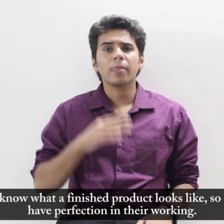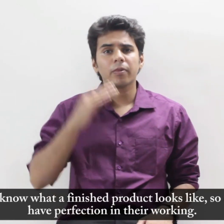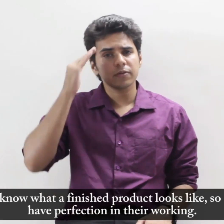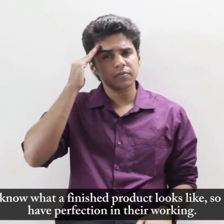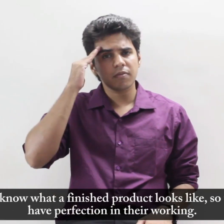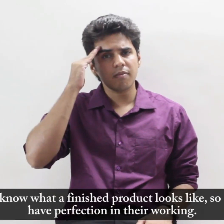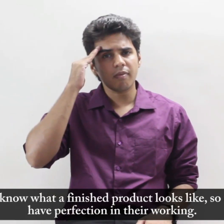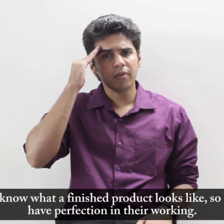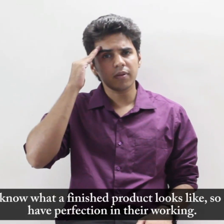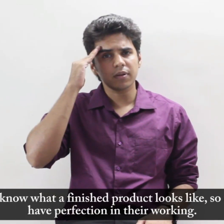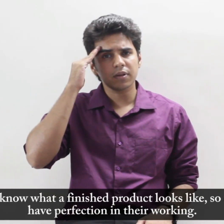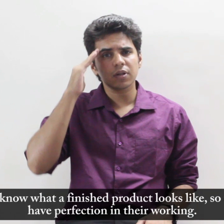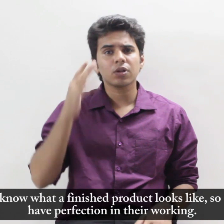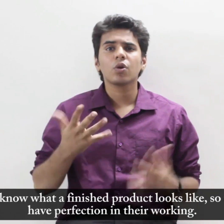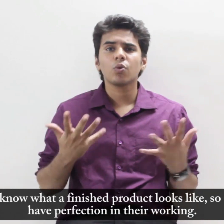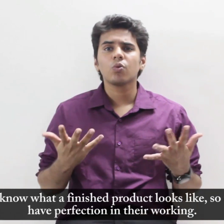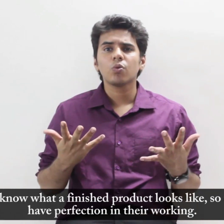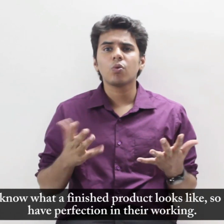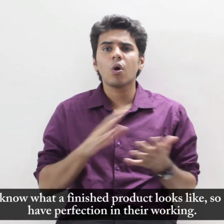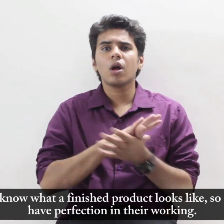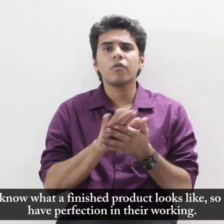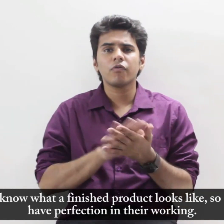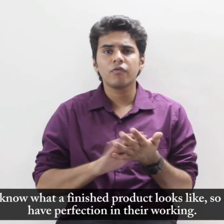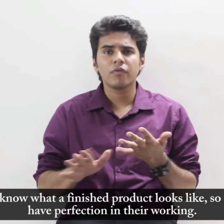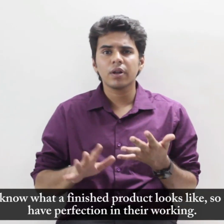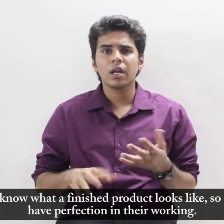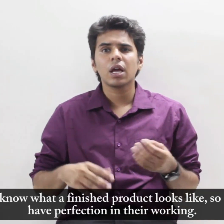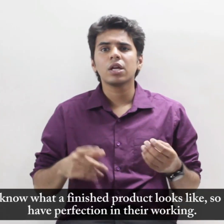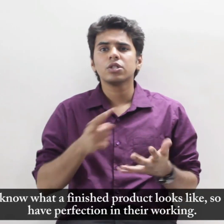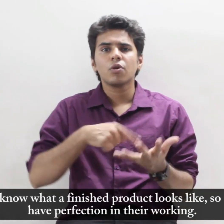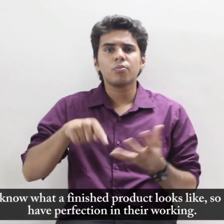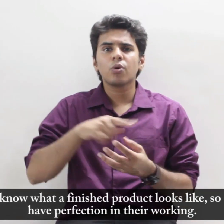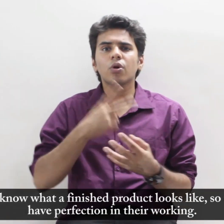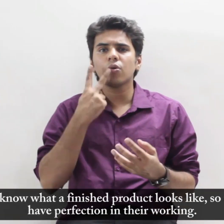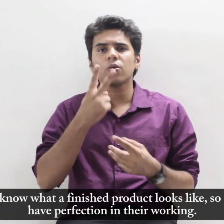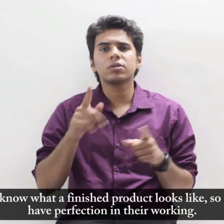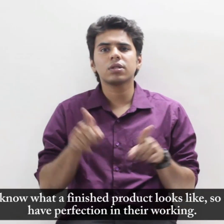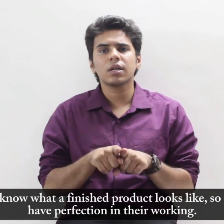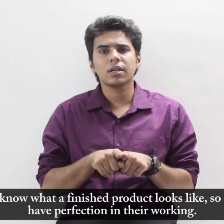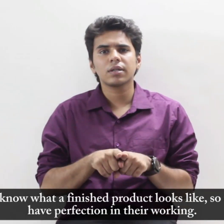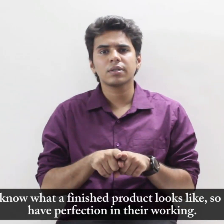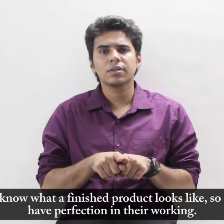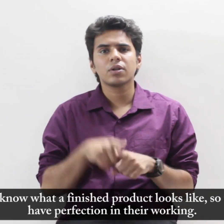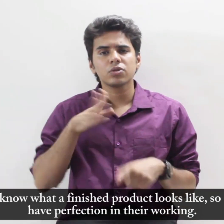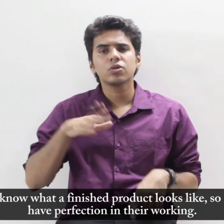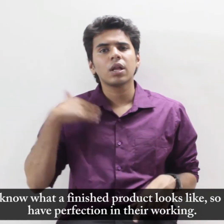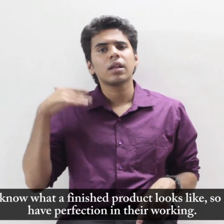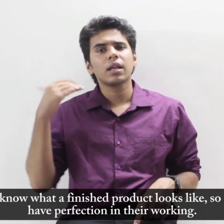They should know what a finished product looks like so that they can have perfection in their working.